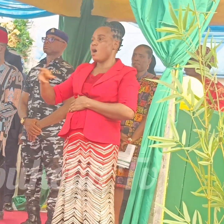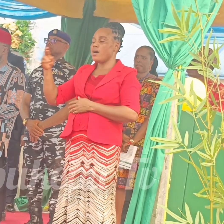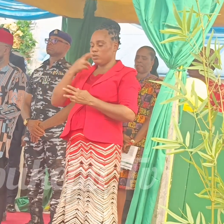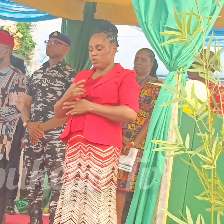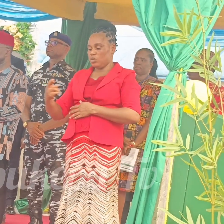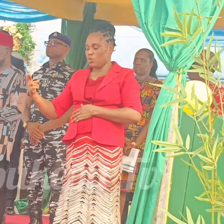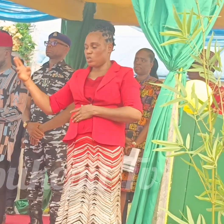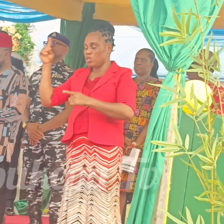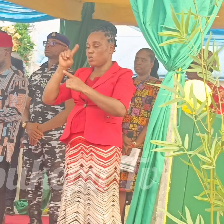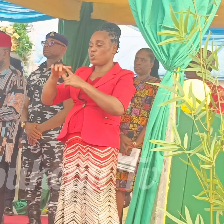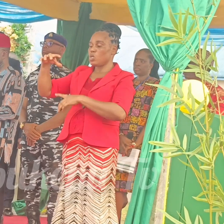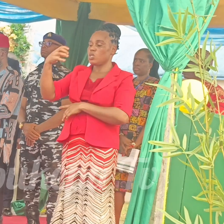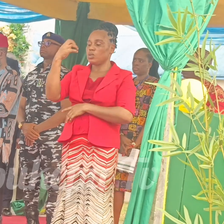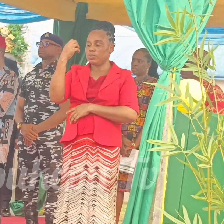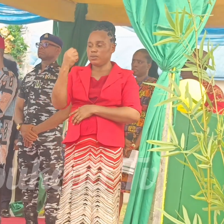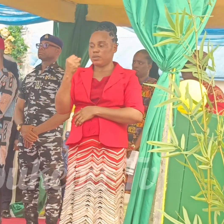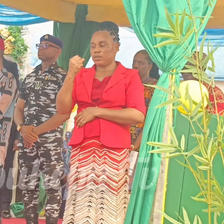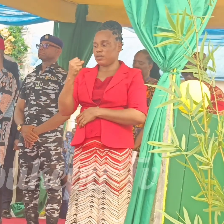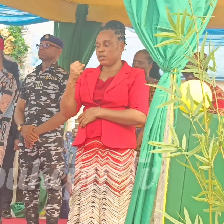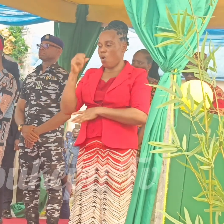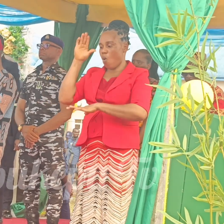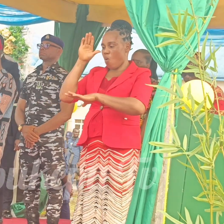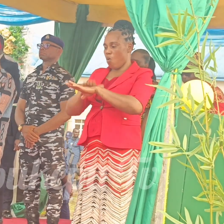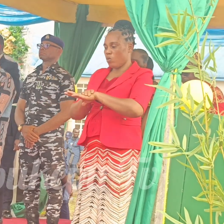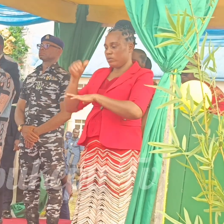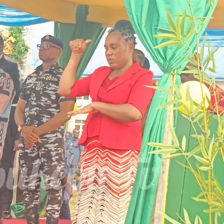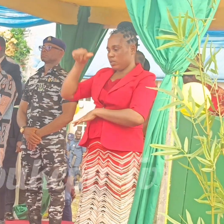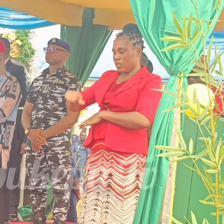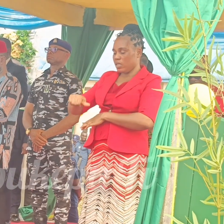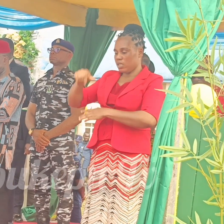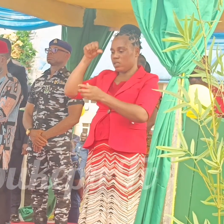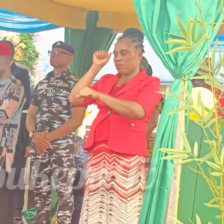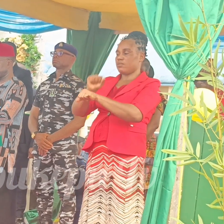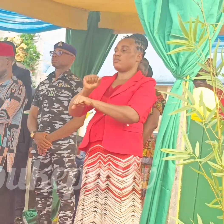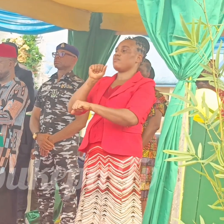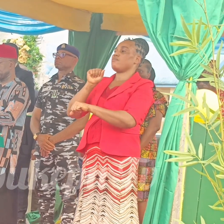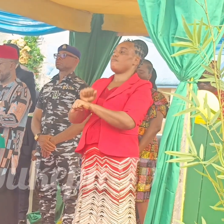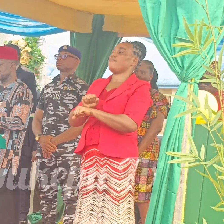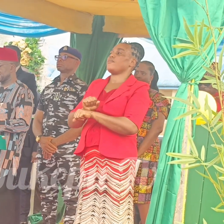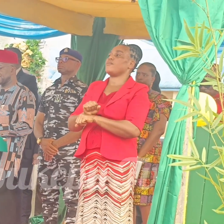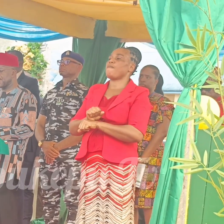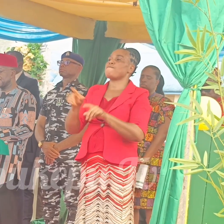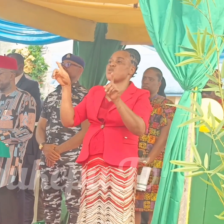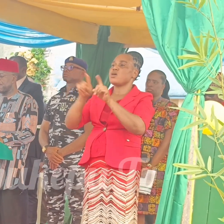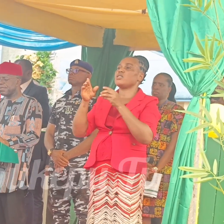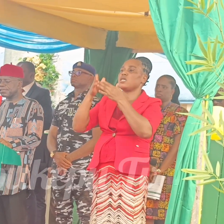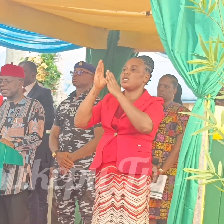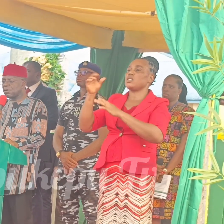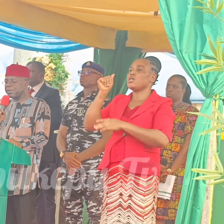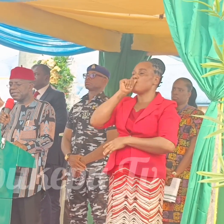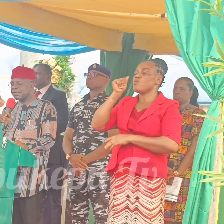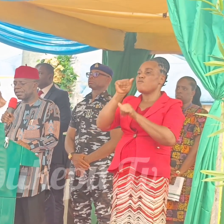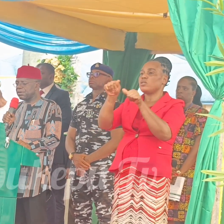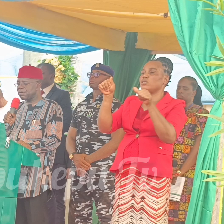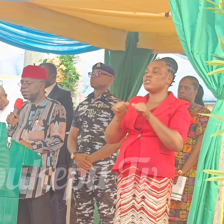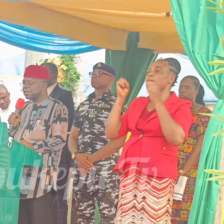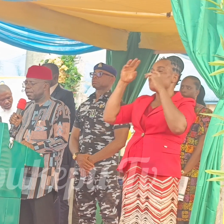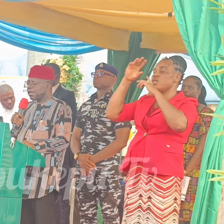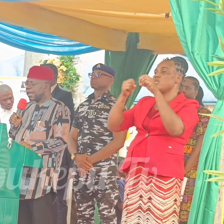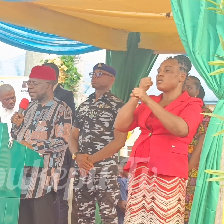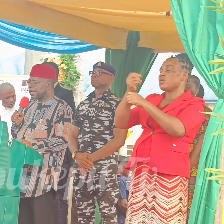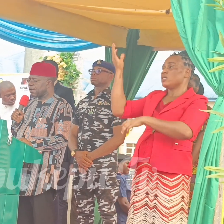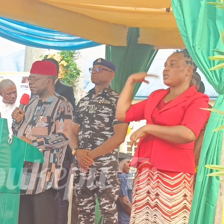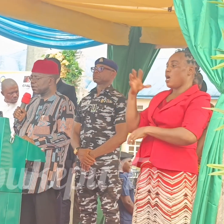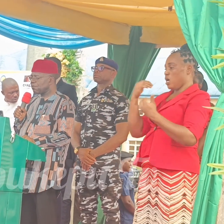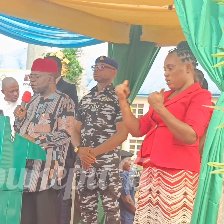resources to take on any task. As a leader in the private sector many years ago,